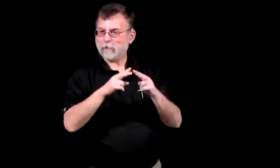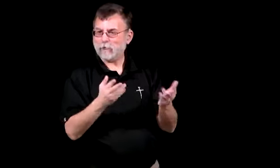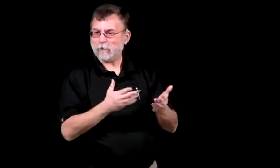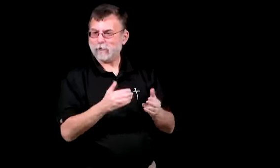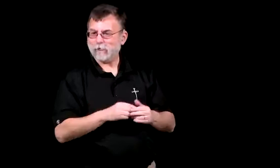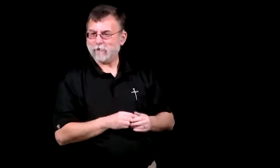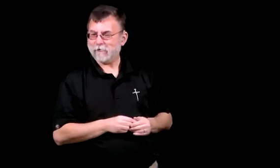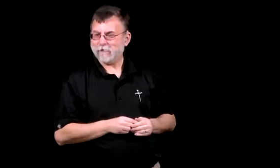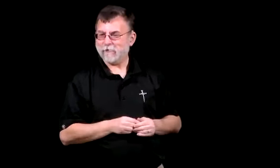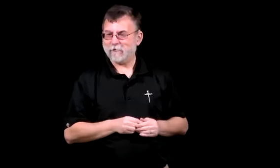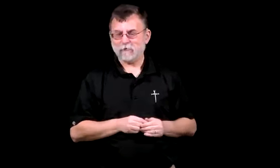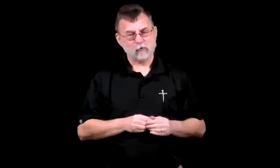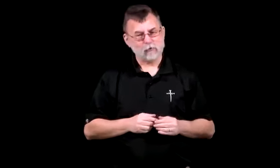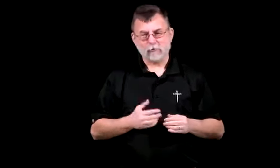gain.